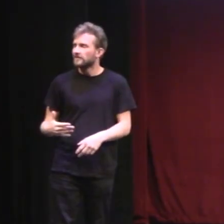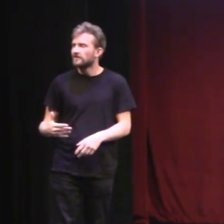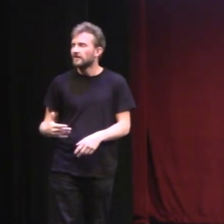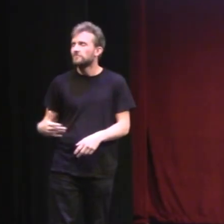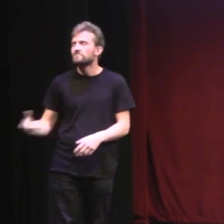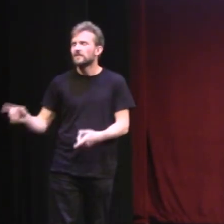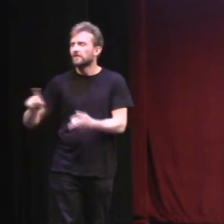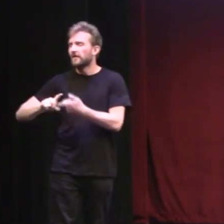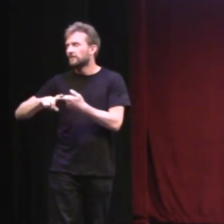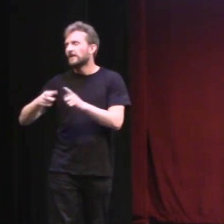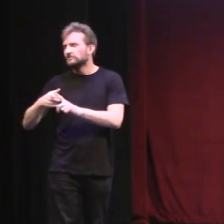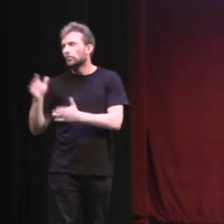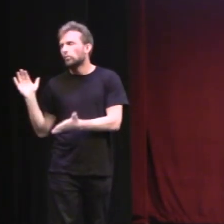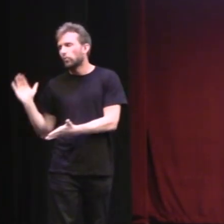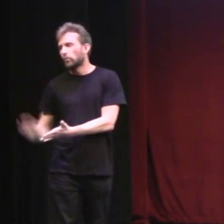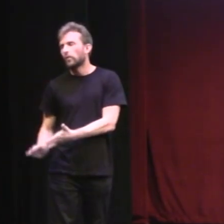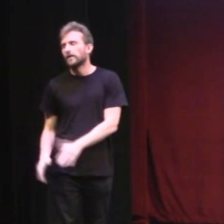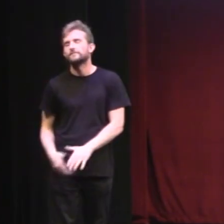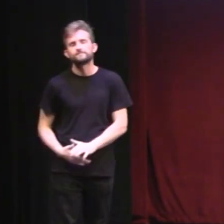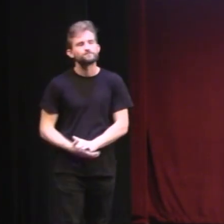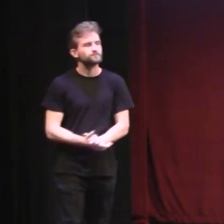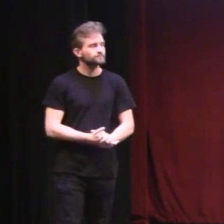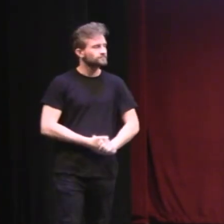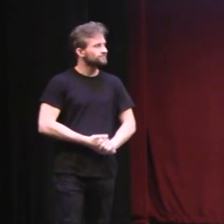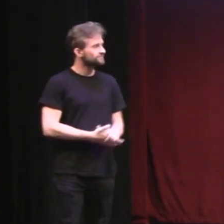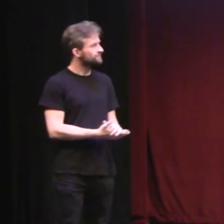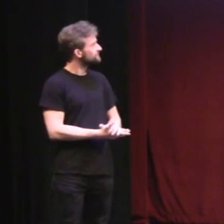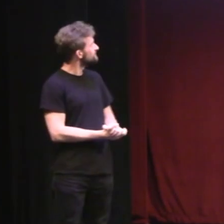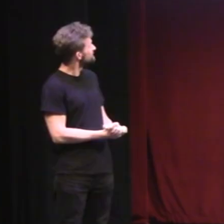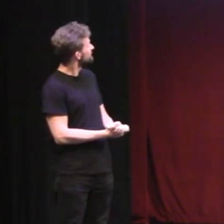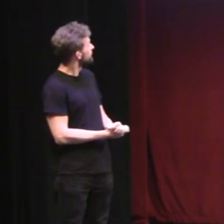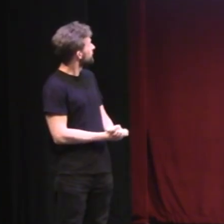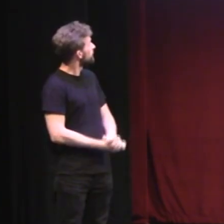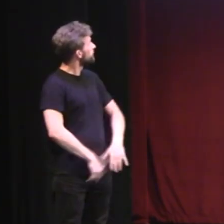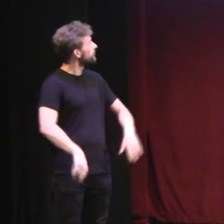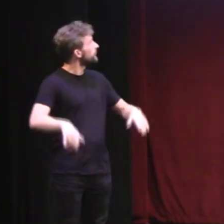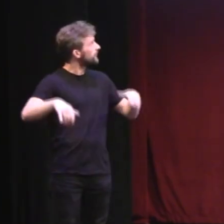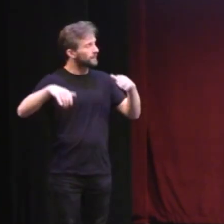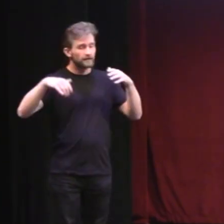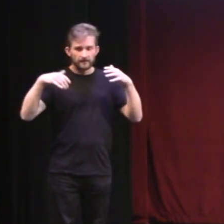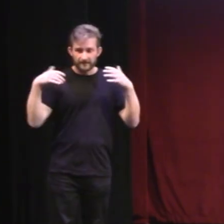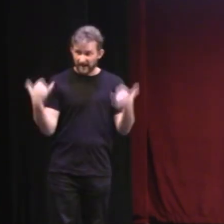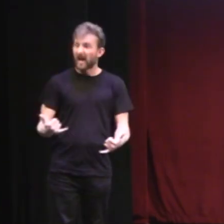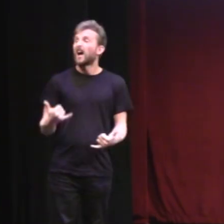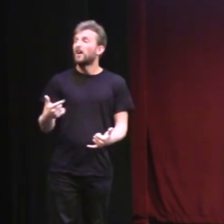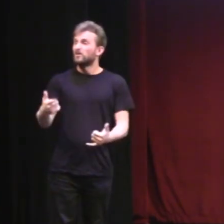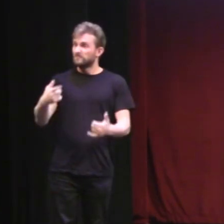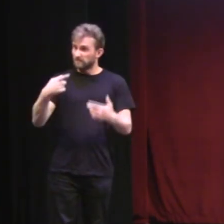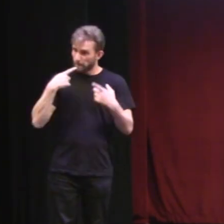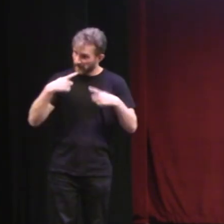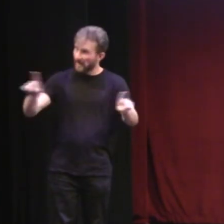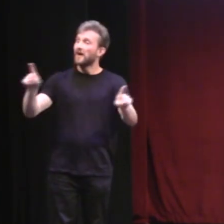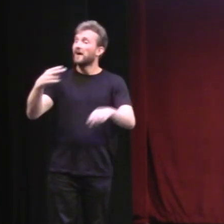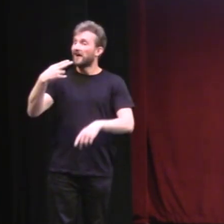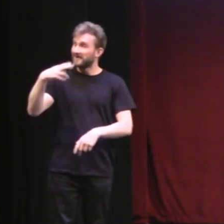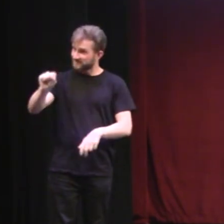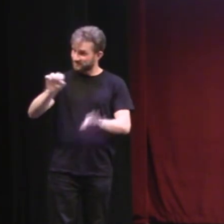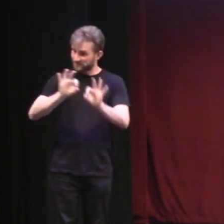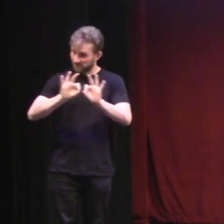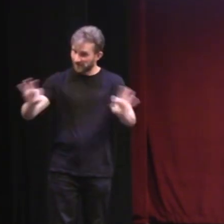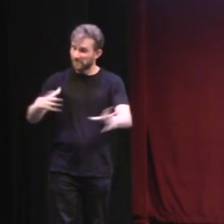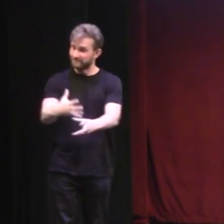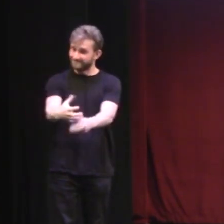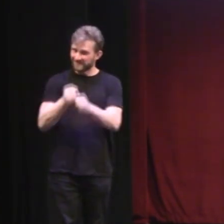standard high school diploma. He really does understand all of his care needs. I honestly feel unnecessary most of the